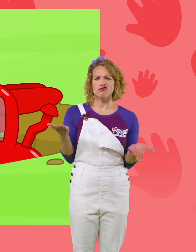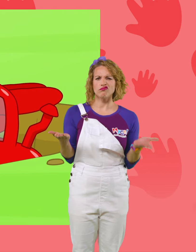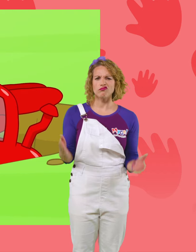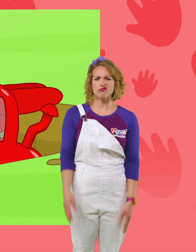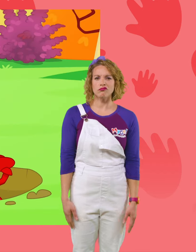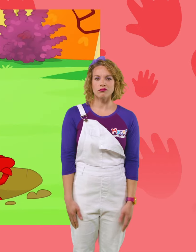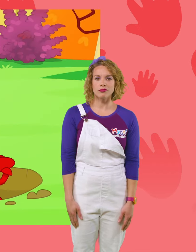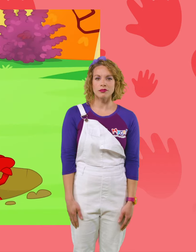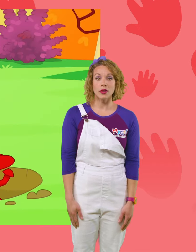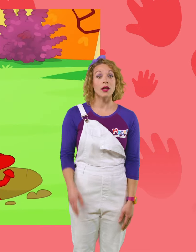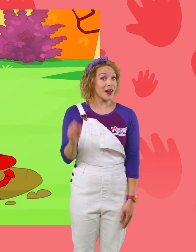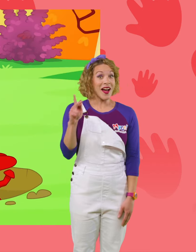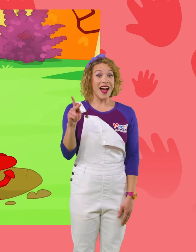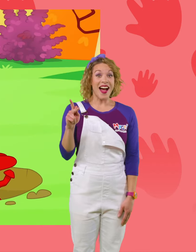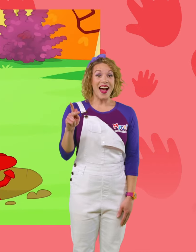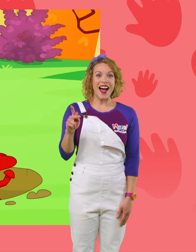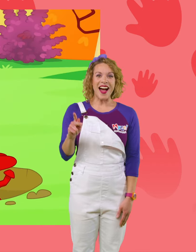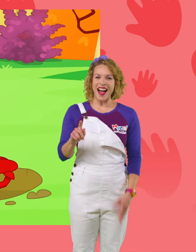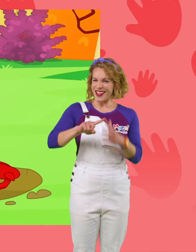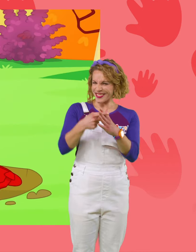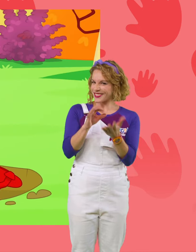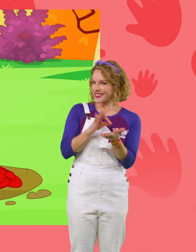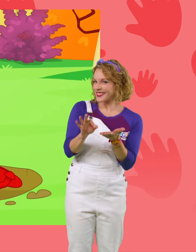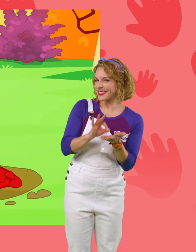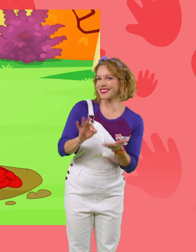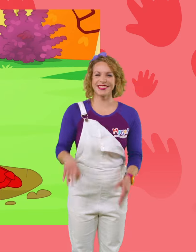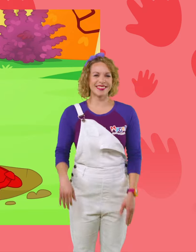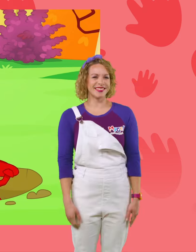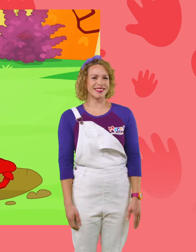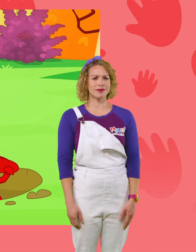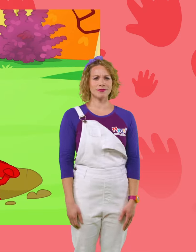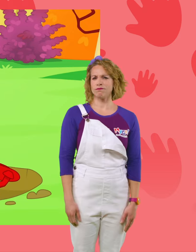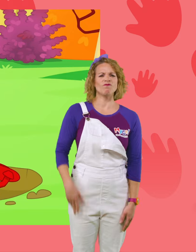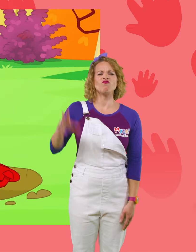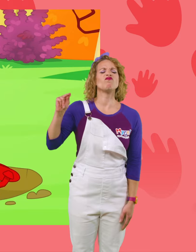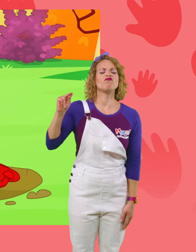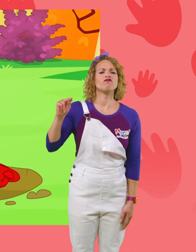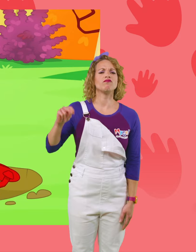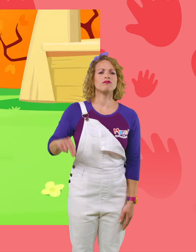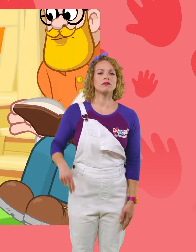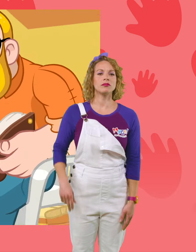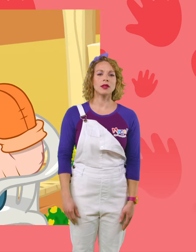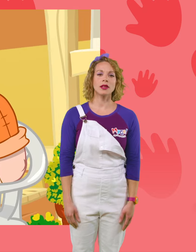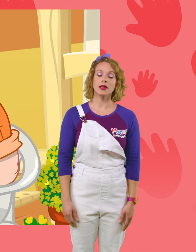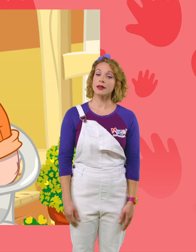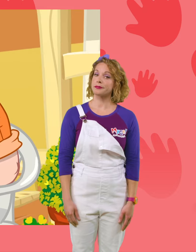Maybe. Okay, start counting. Yeah.